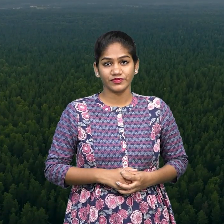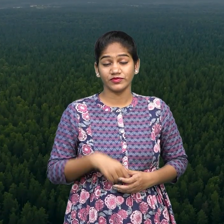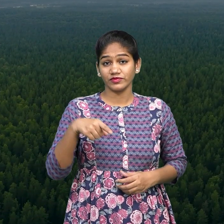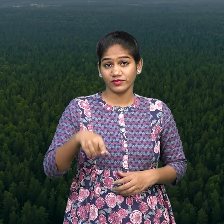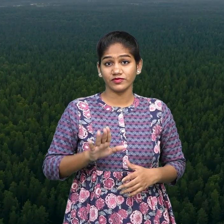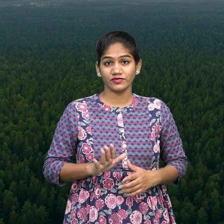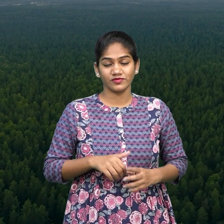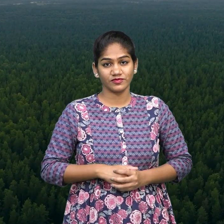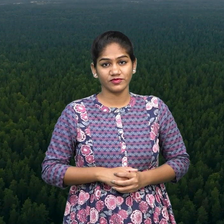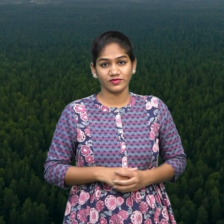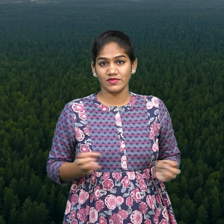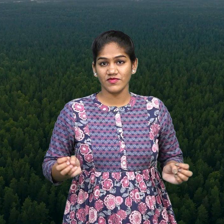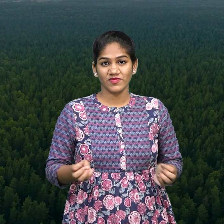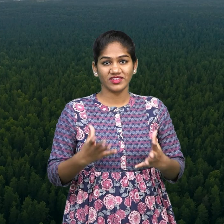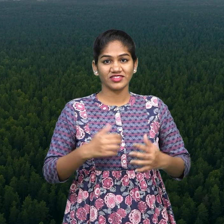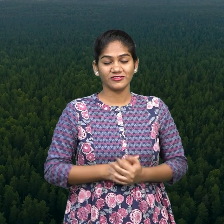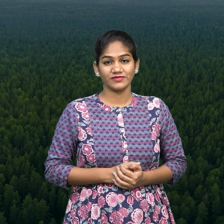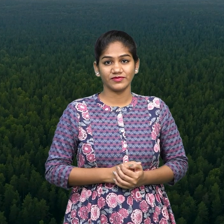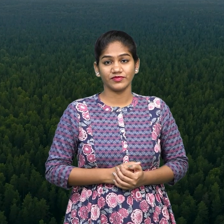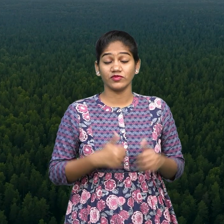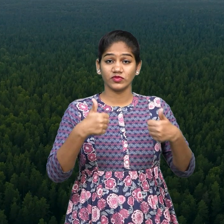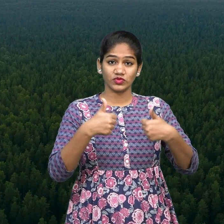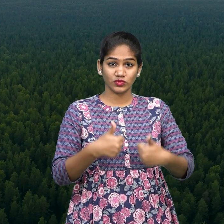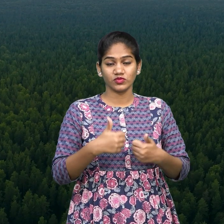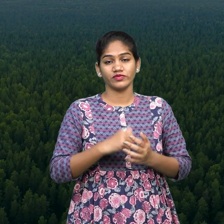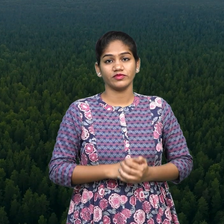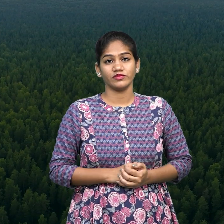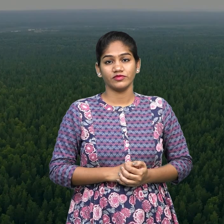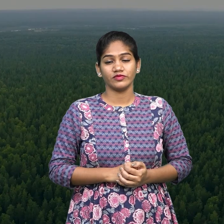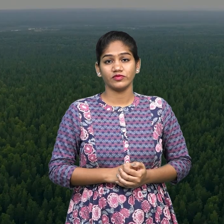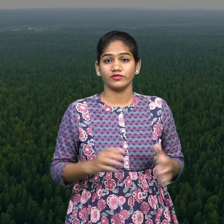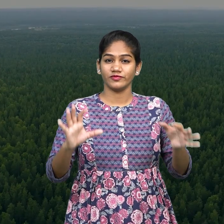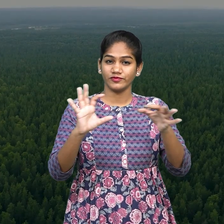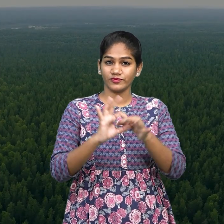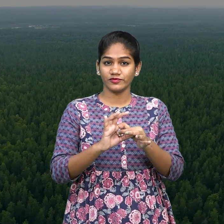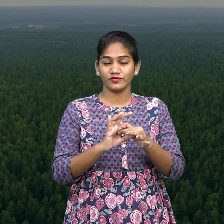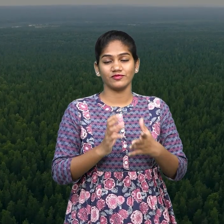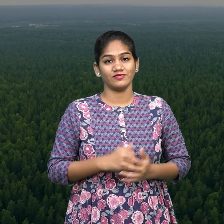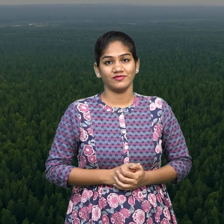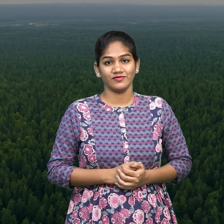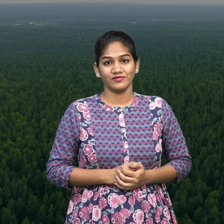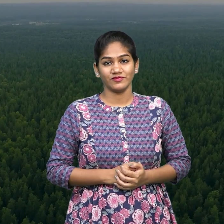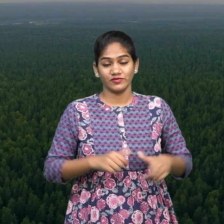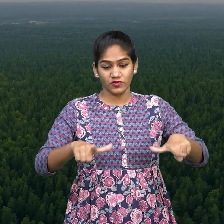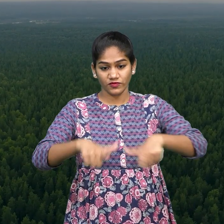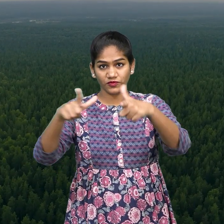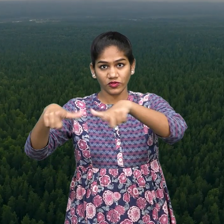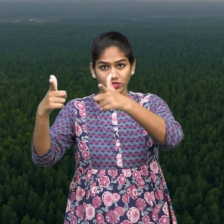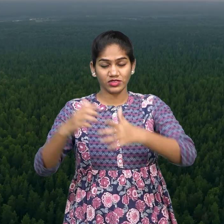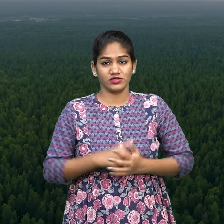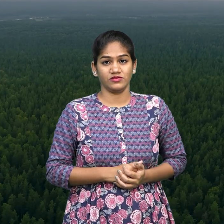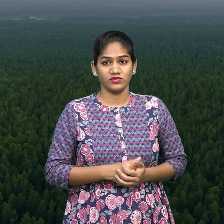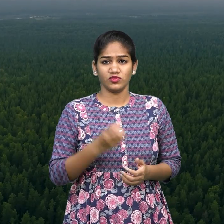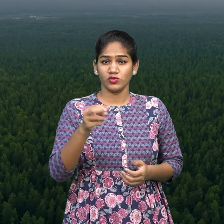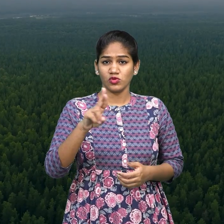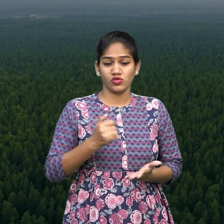This was the beginning of an active cooperation between the forest